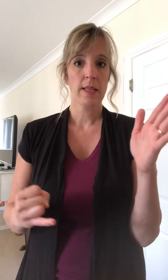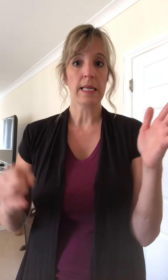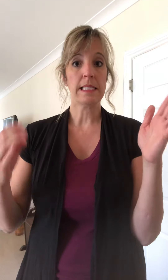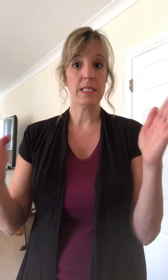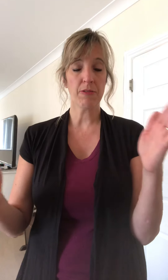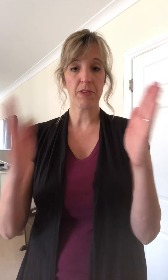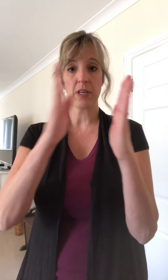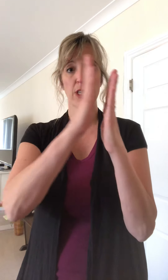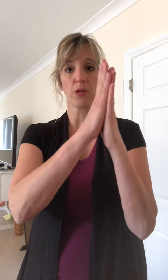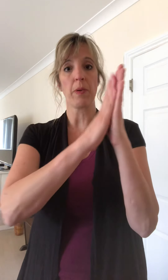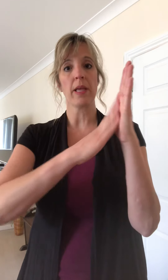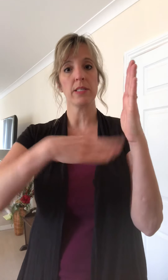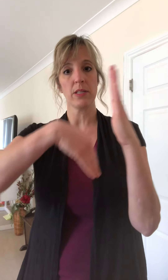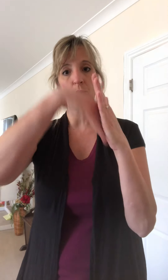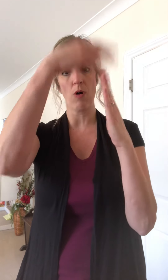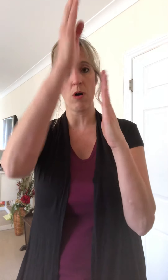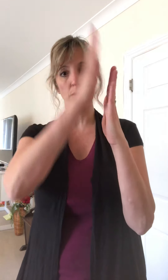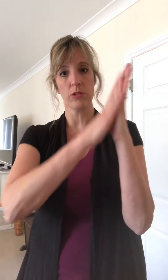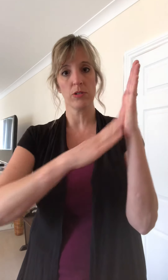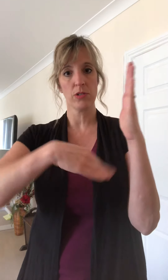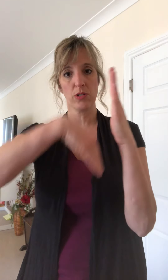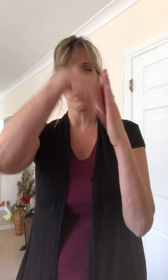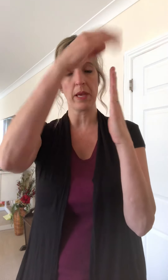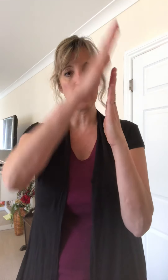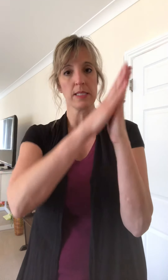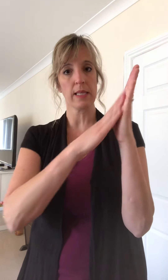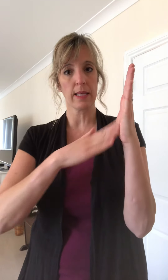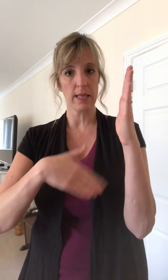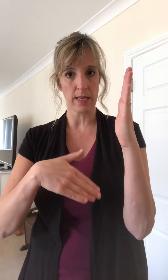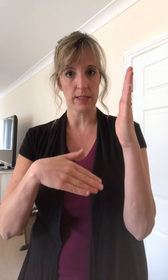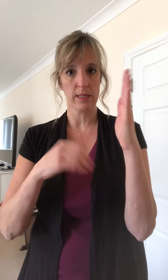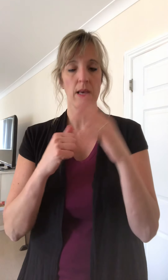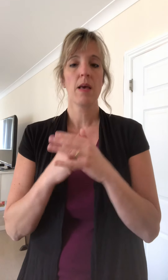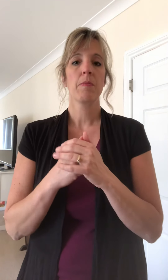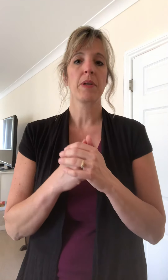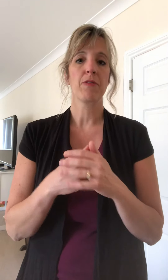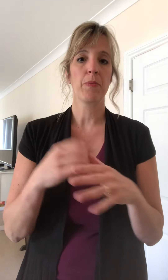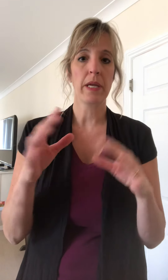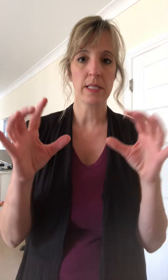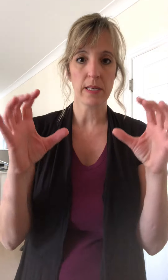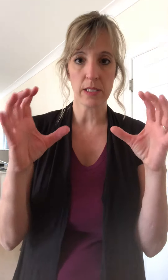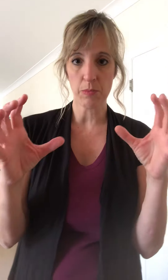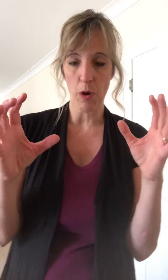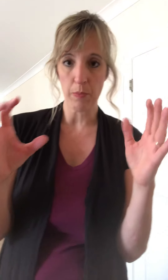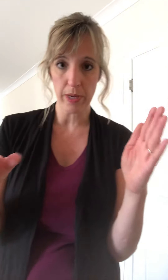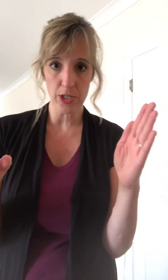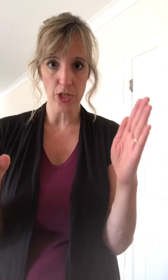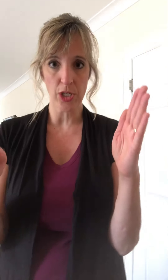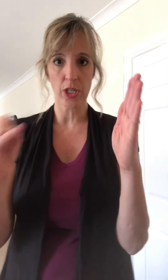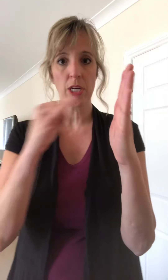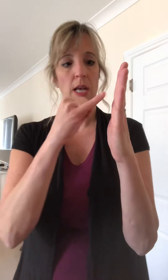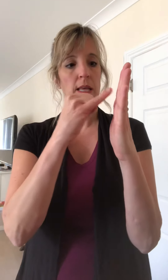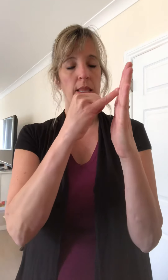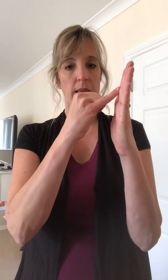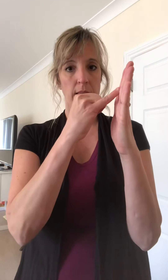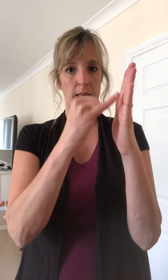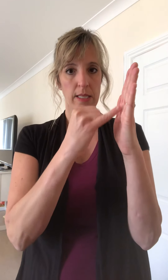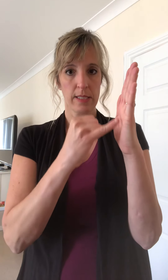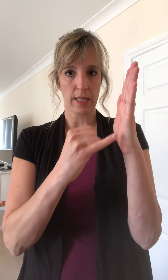that's different because you're painting the walls, so paint is like this. But if you're painting a small picture, then it is like